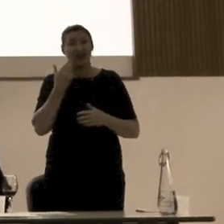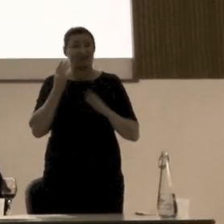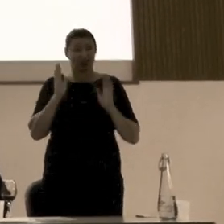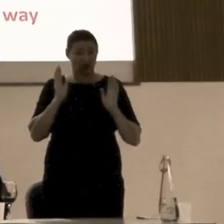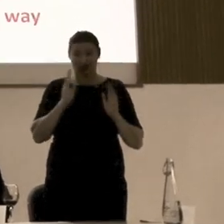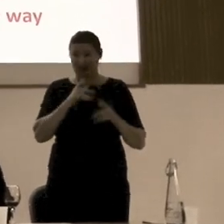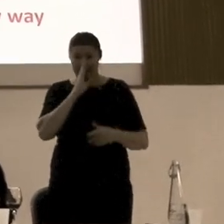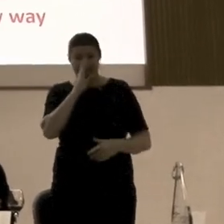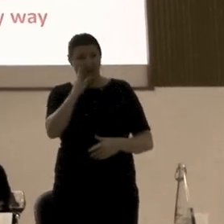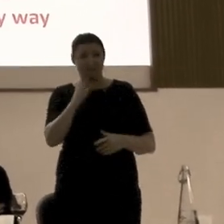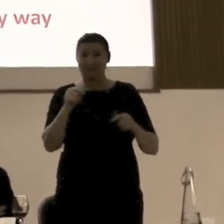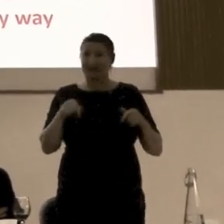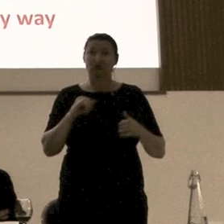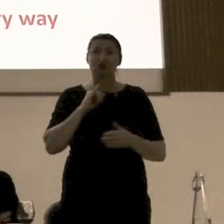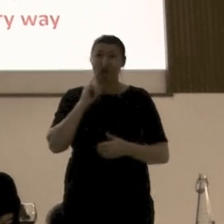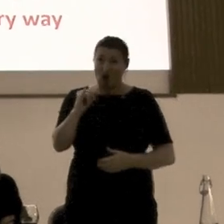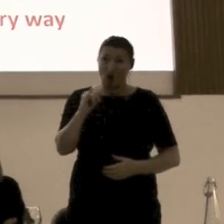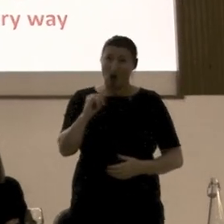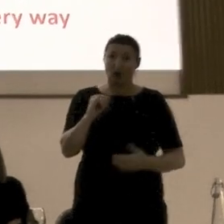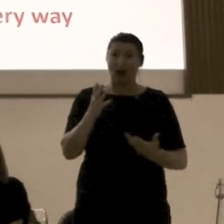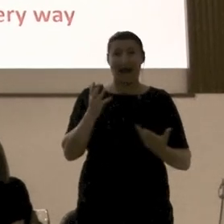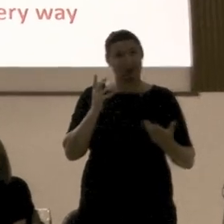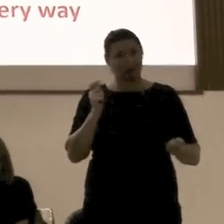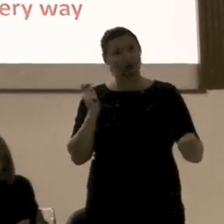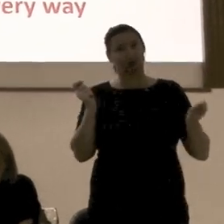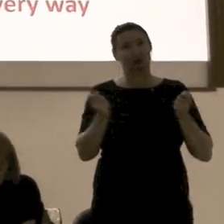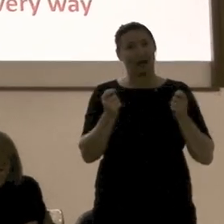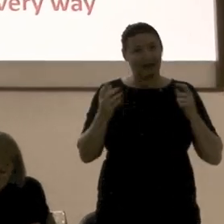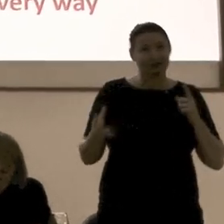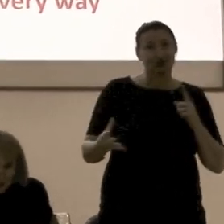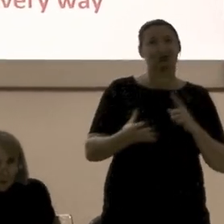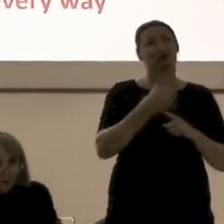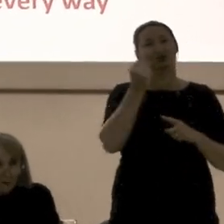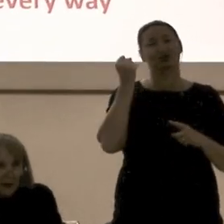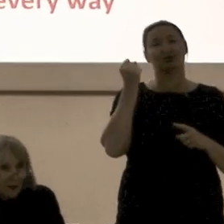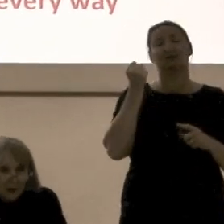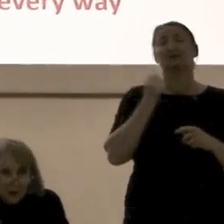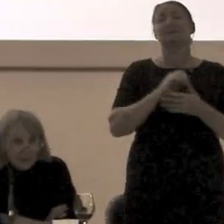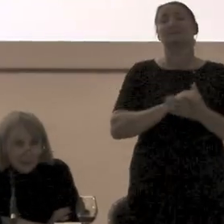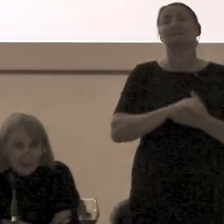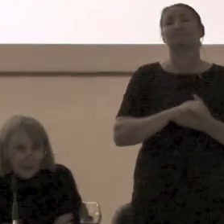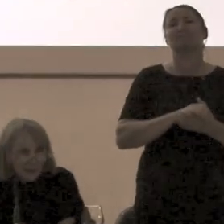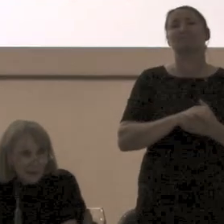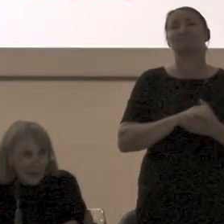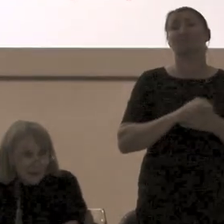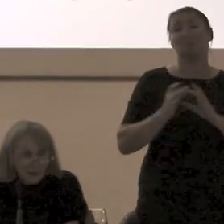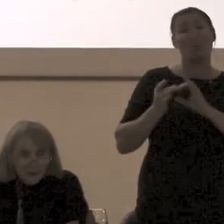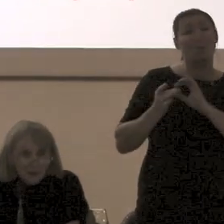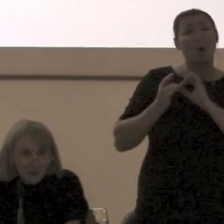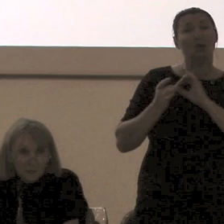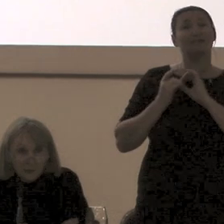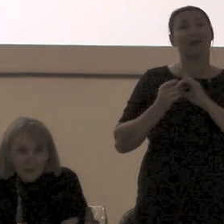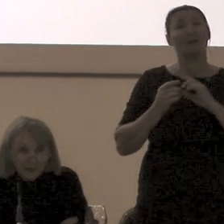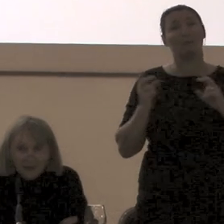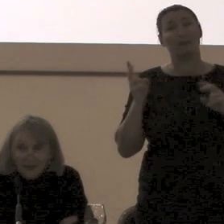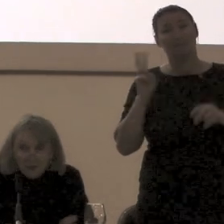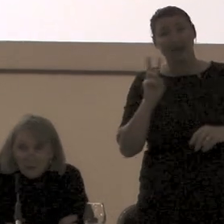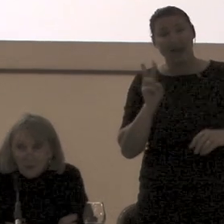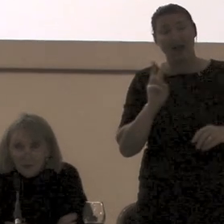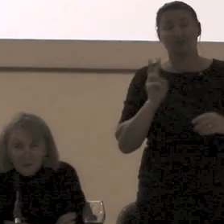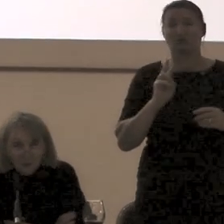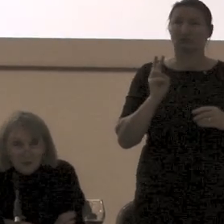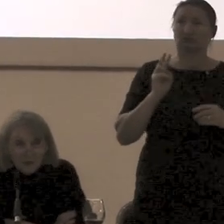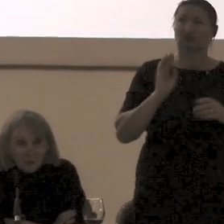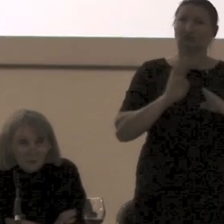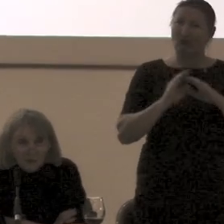this is wrong. And it was just about working with parents, thinking, getting them to dream about, in an